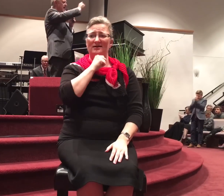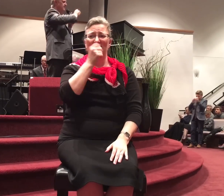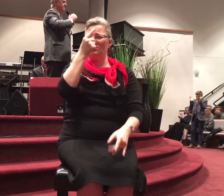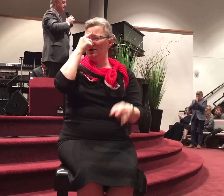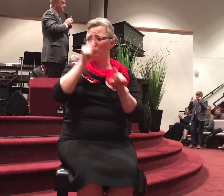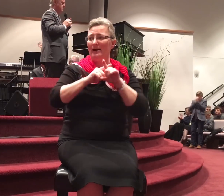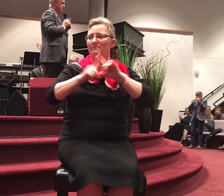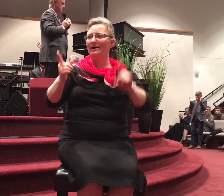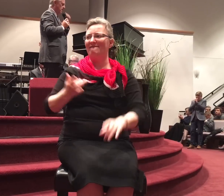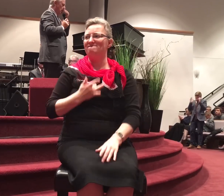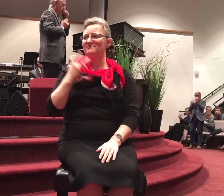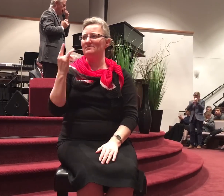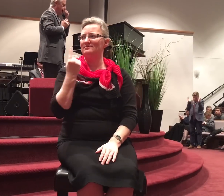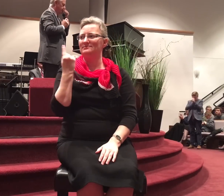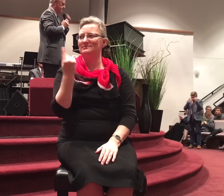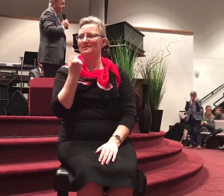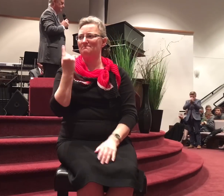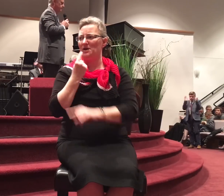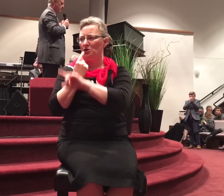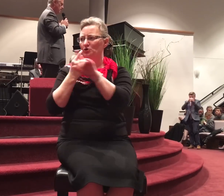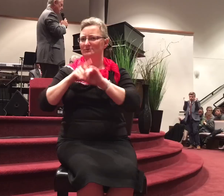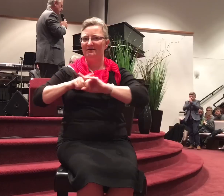Praise God.